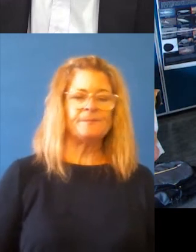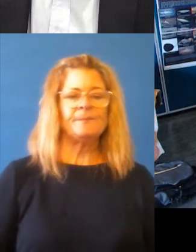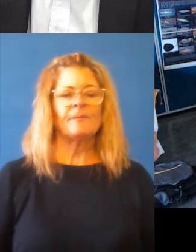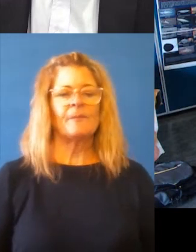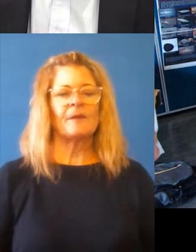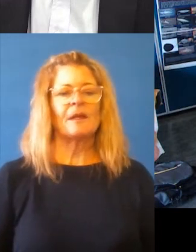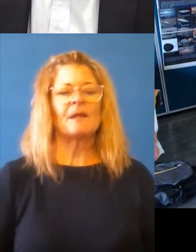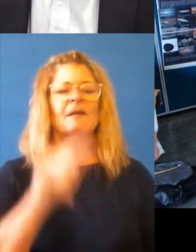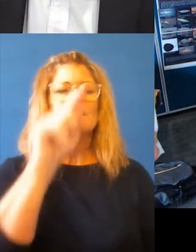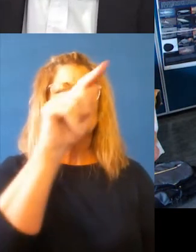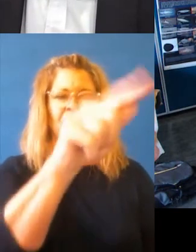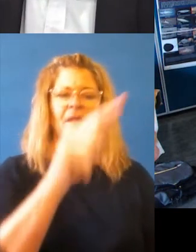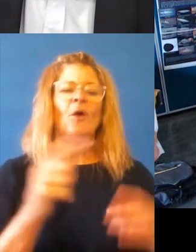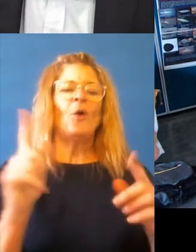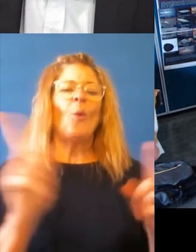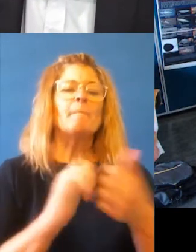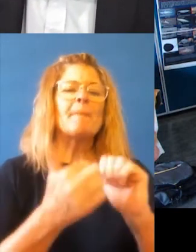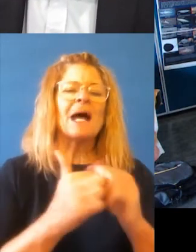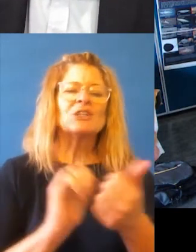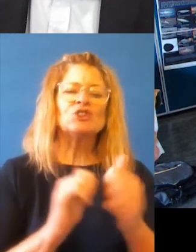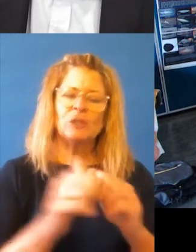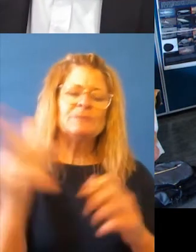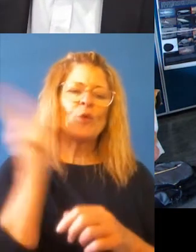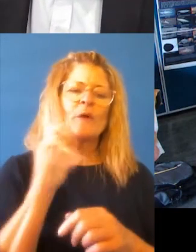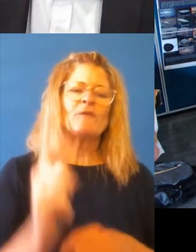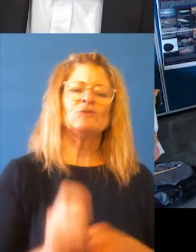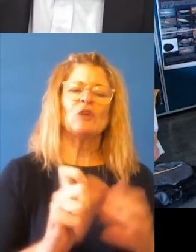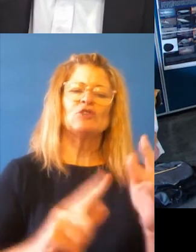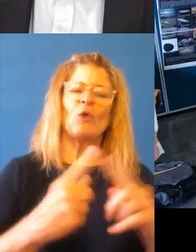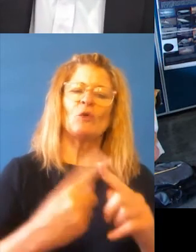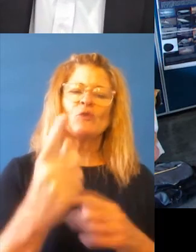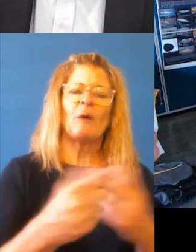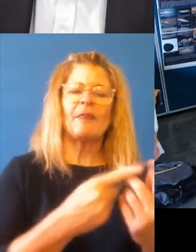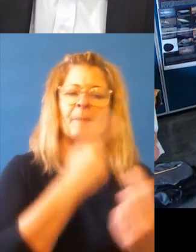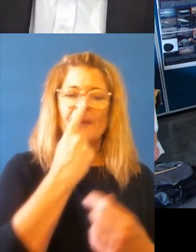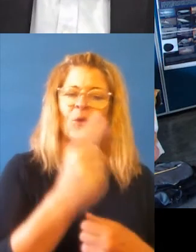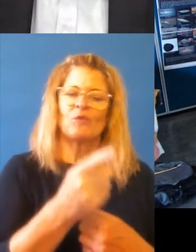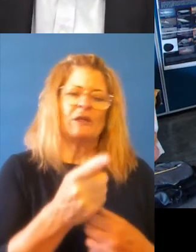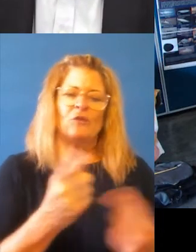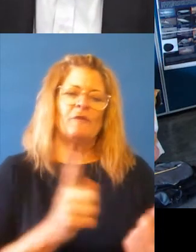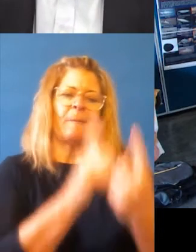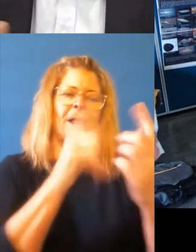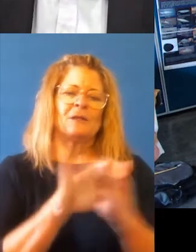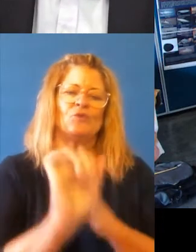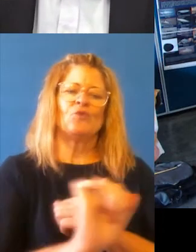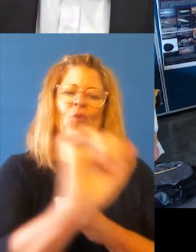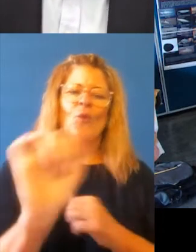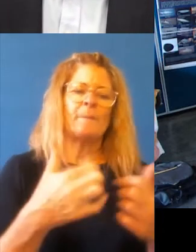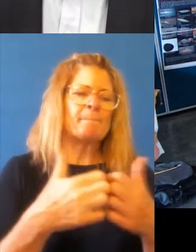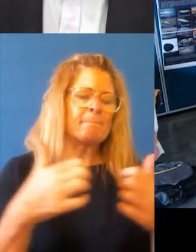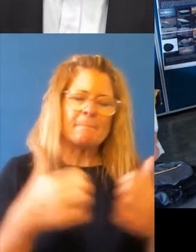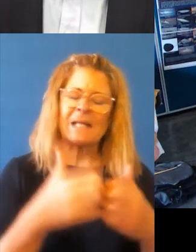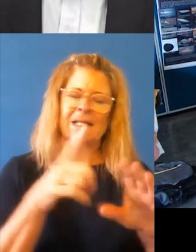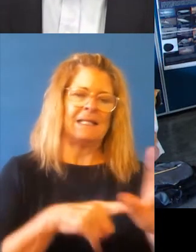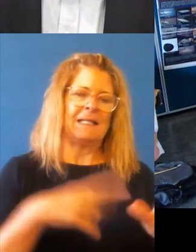What part of those that you heard there from Judge Fox or others that you've come across in your many decades